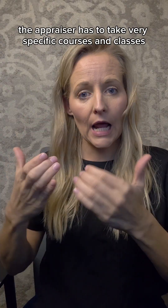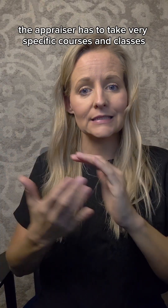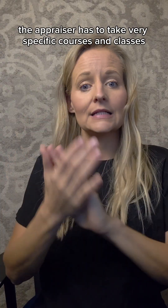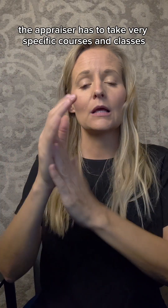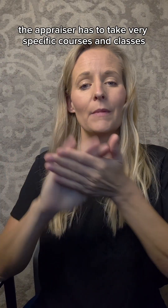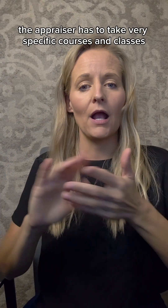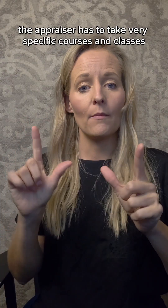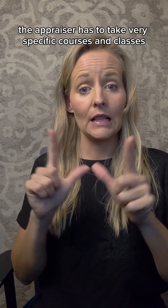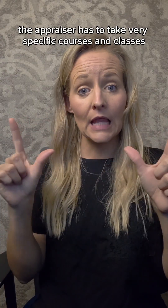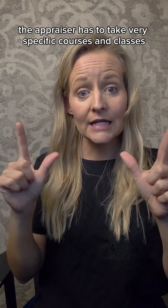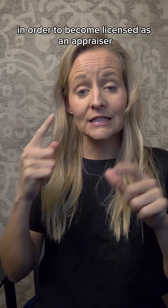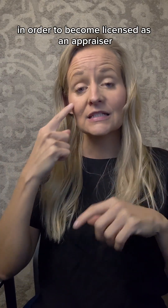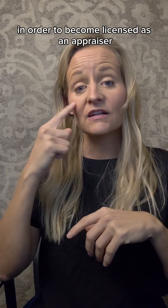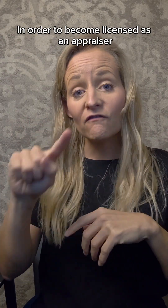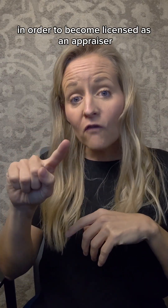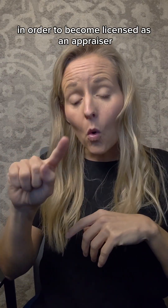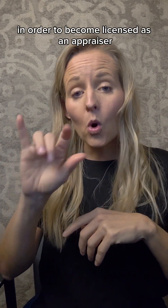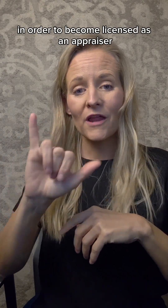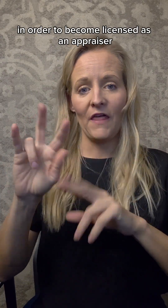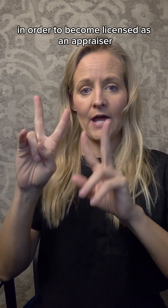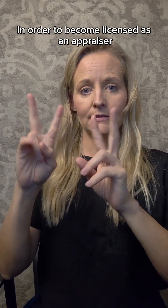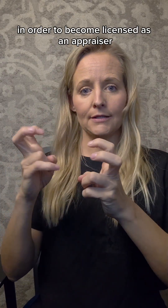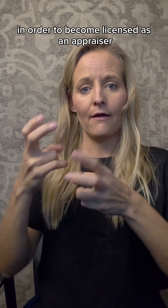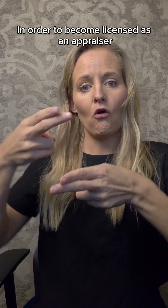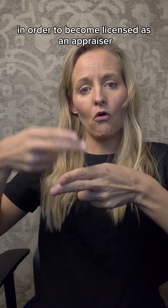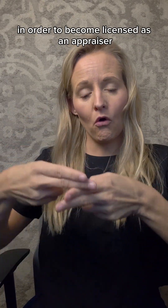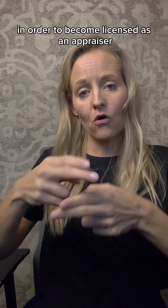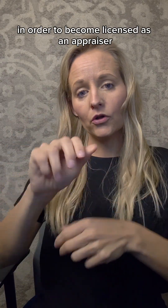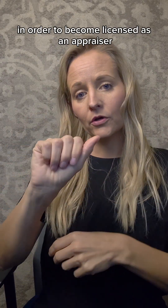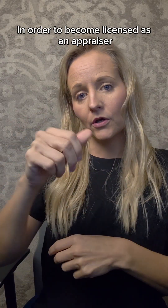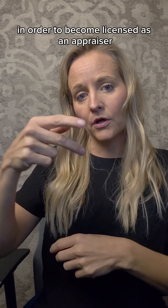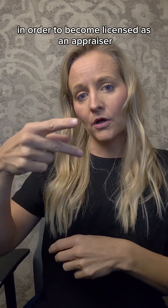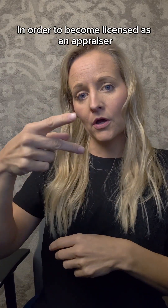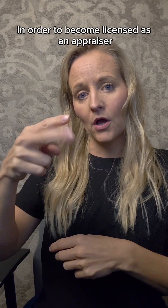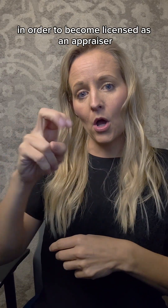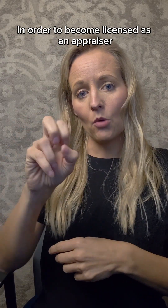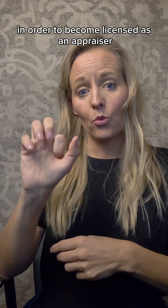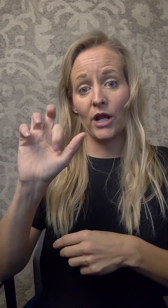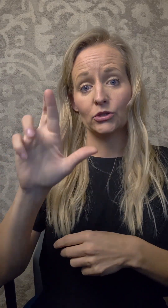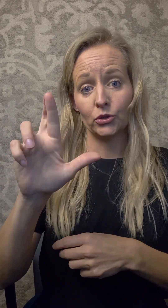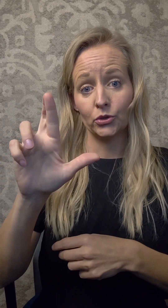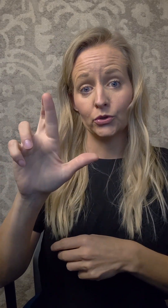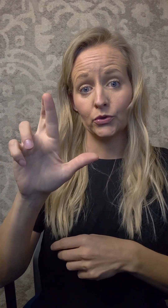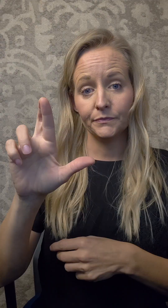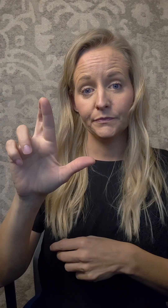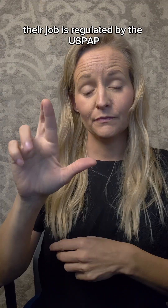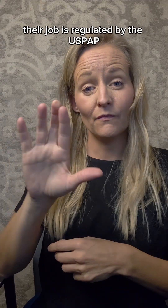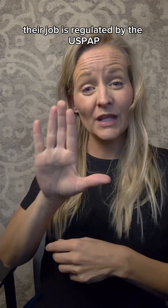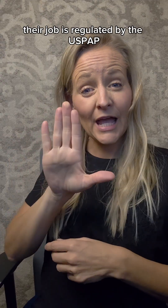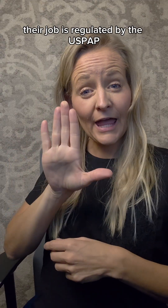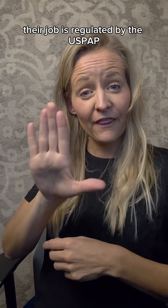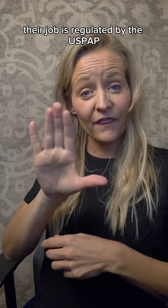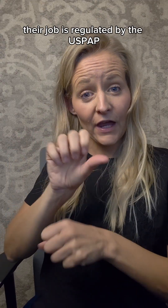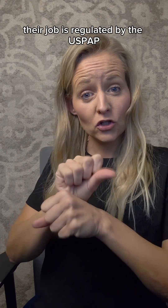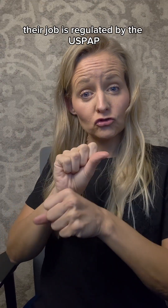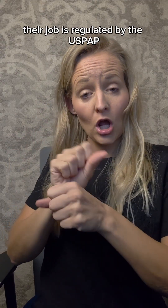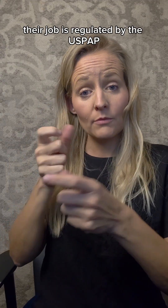courses and classes in order to become licensed as an appraiser. Their job